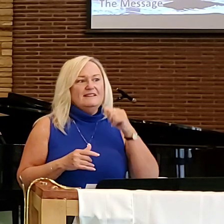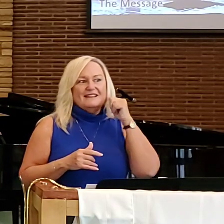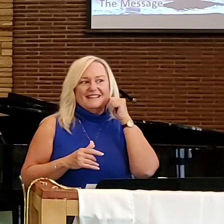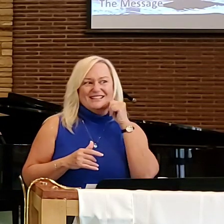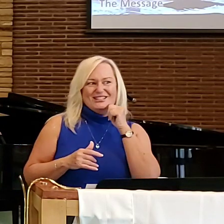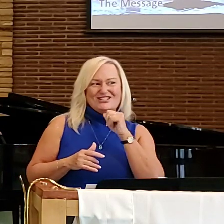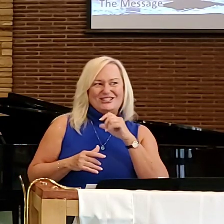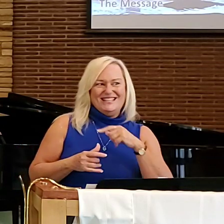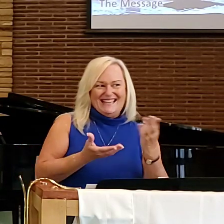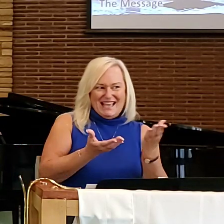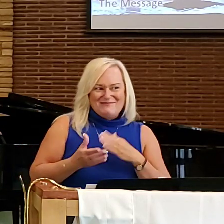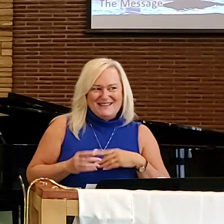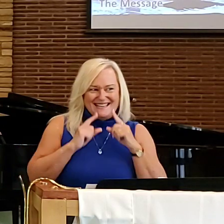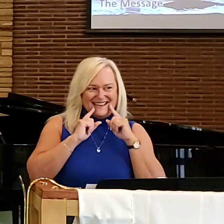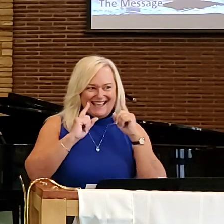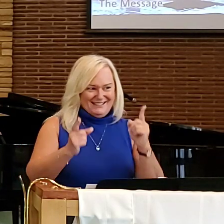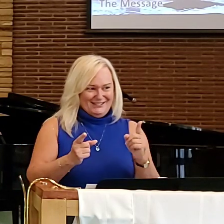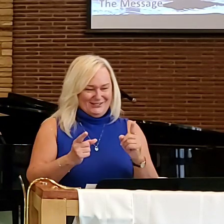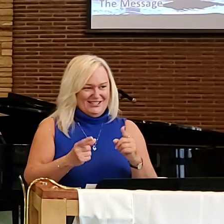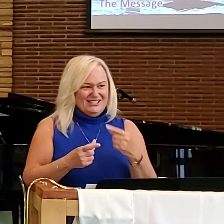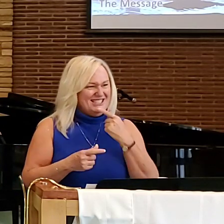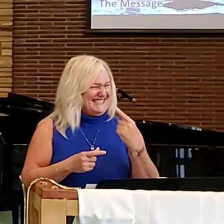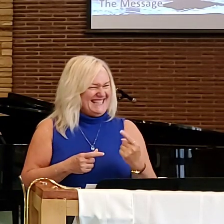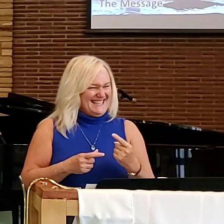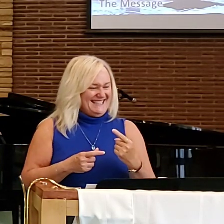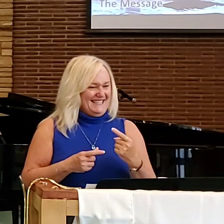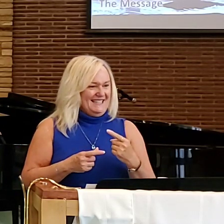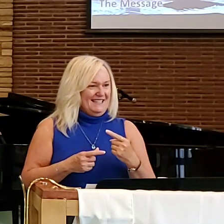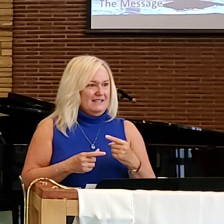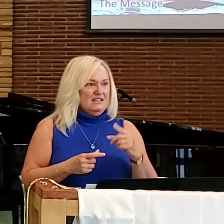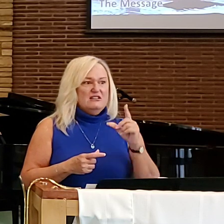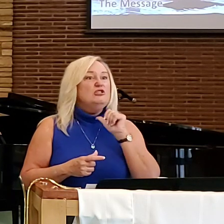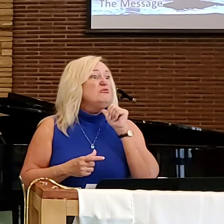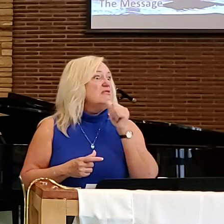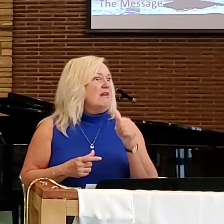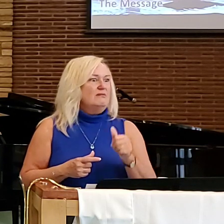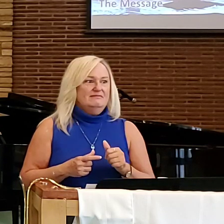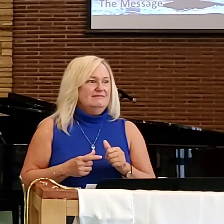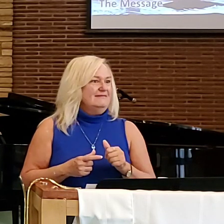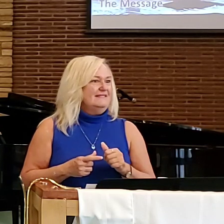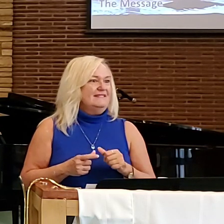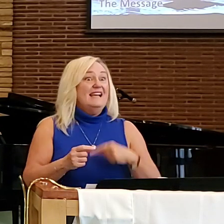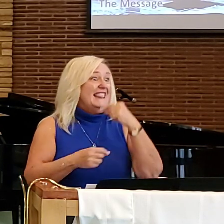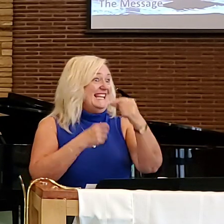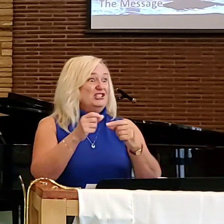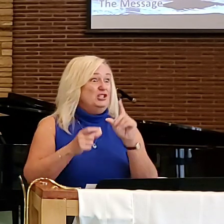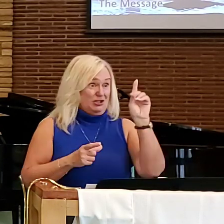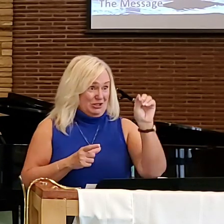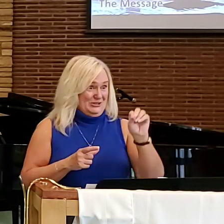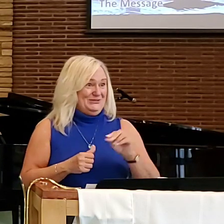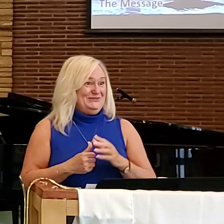She gave me a simple answer. She said, you don't, unless you do.